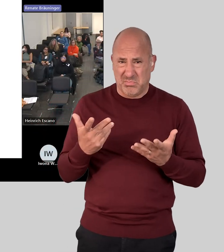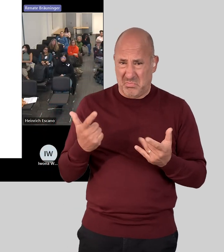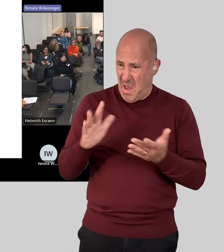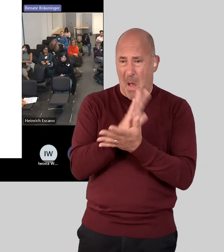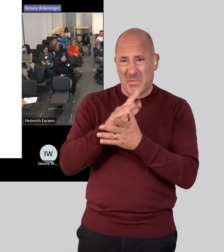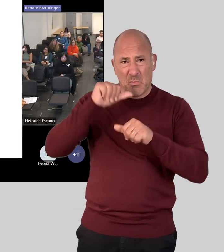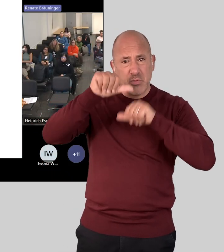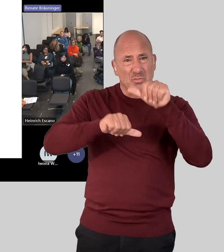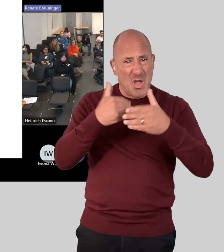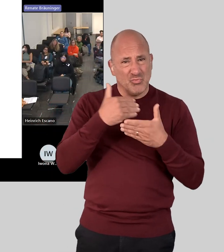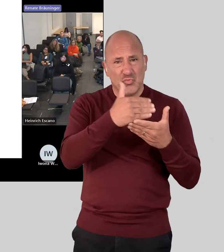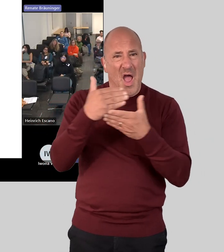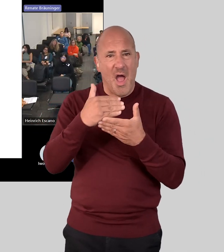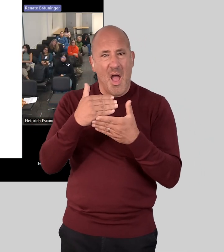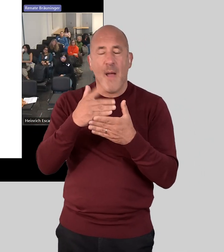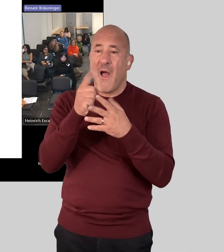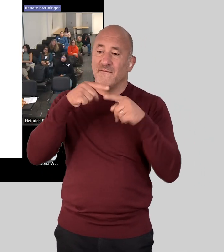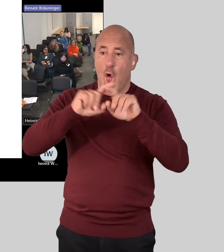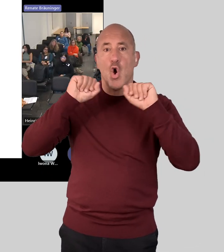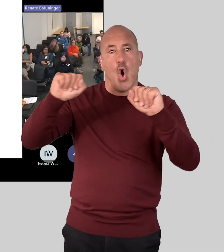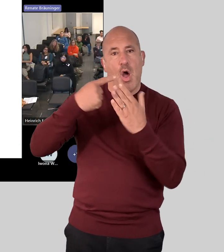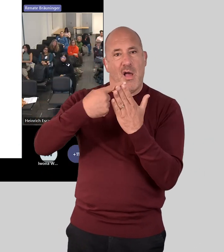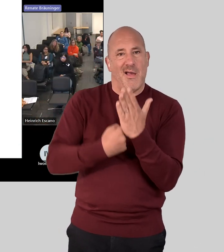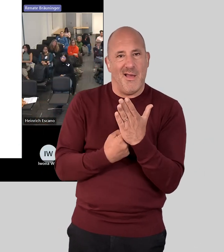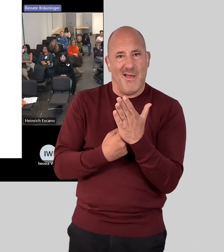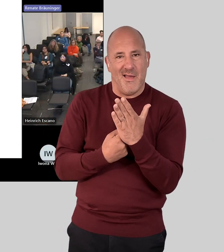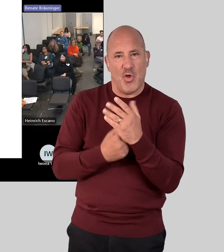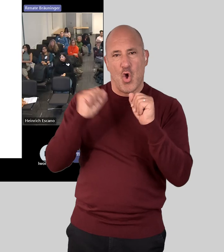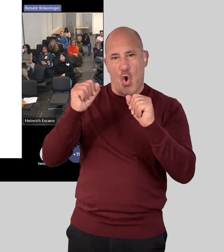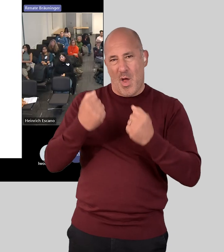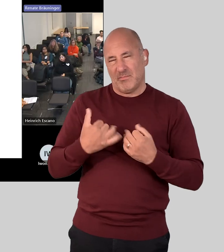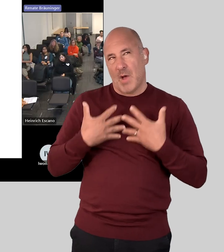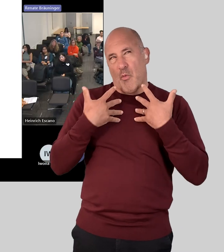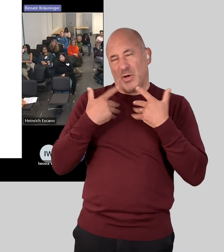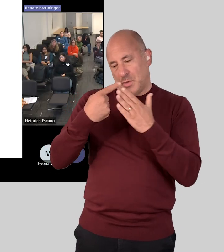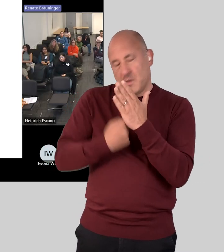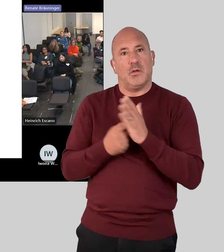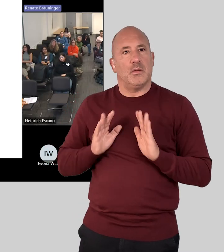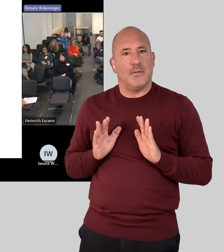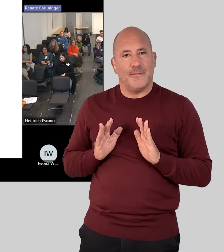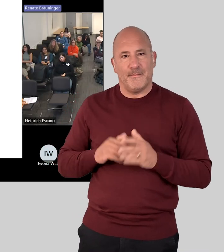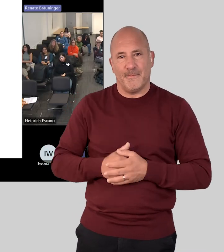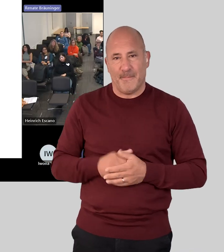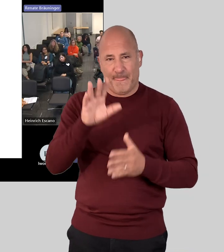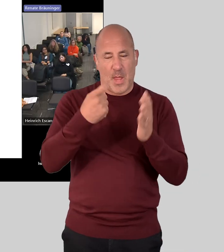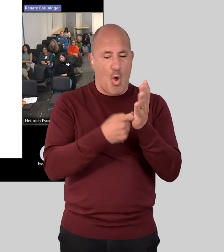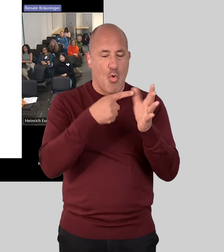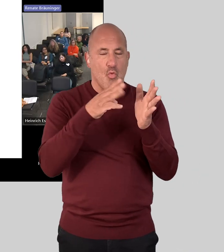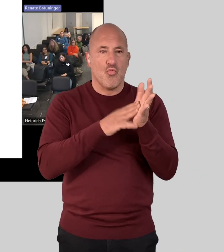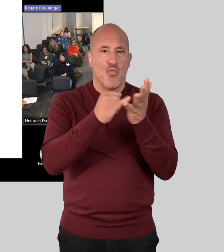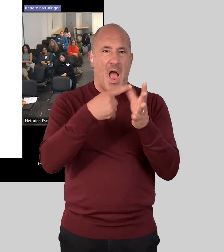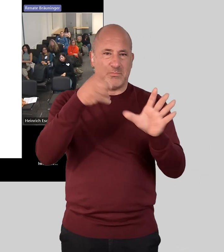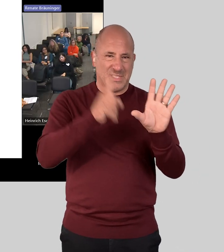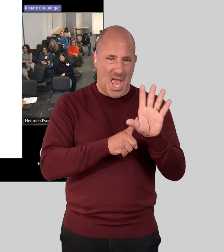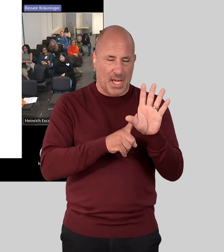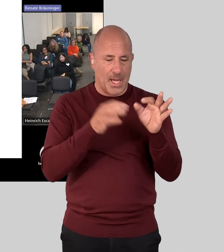is willing to share choreographic process, but to her own conditions and with her own artistic